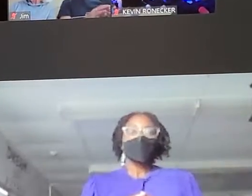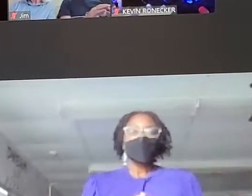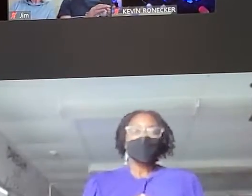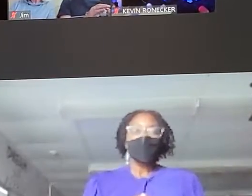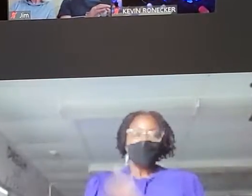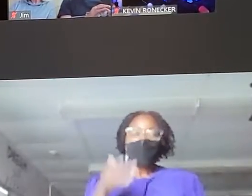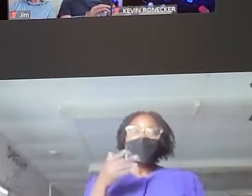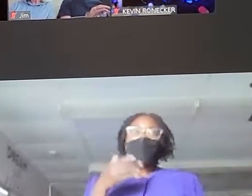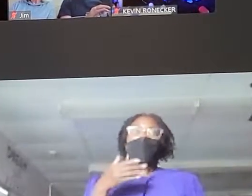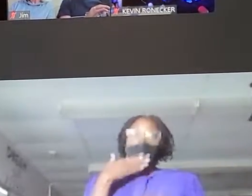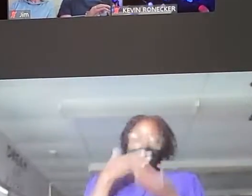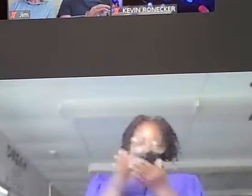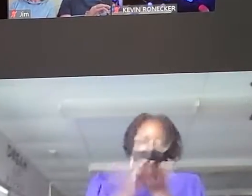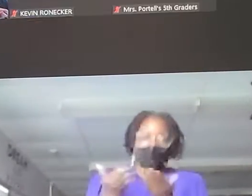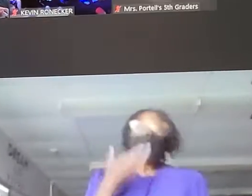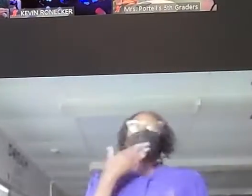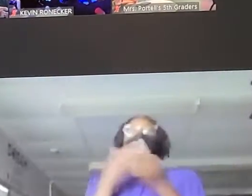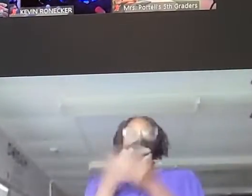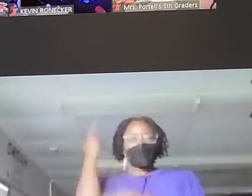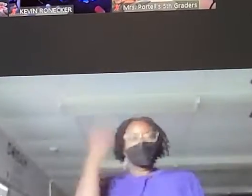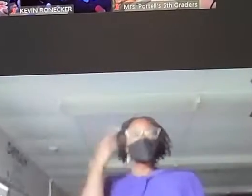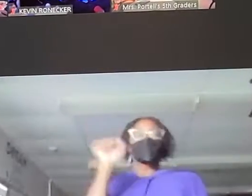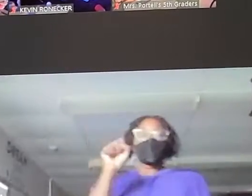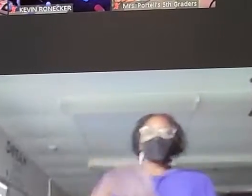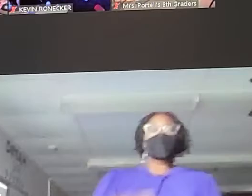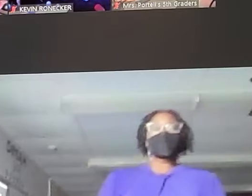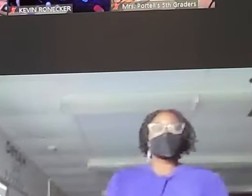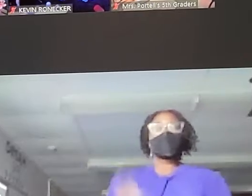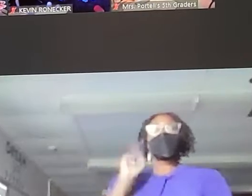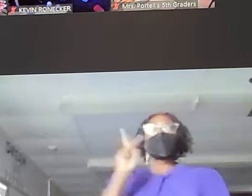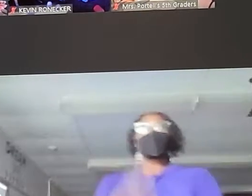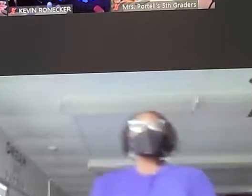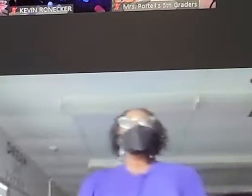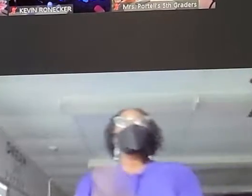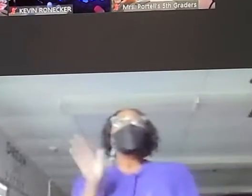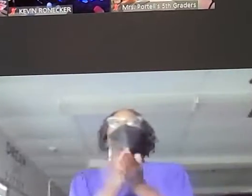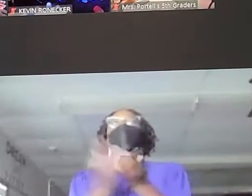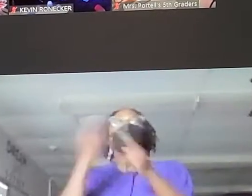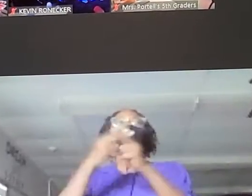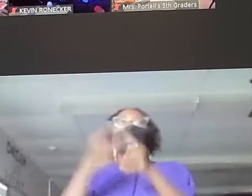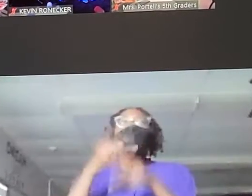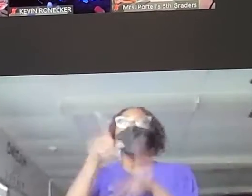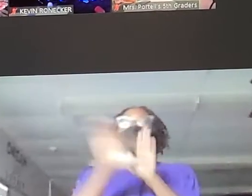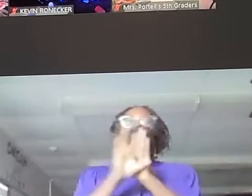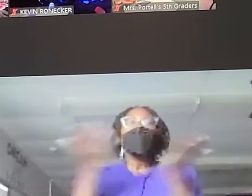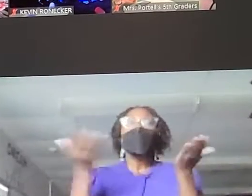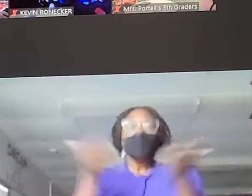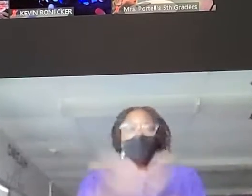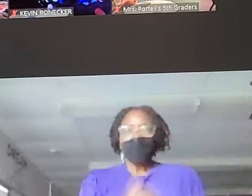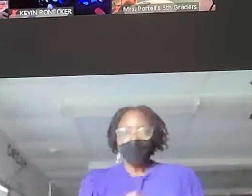It's a good book. That's a great reason. All right. And what is the name of the book that you chose?